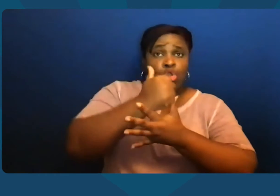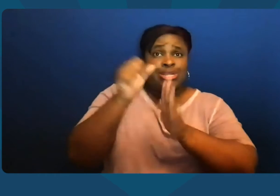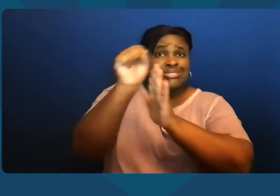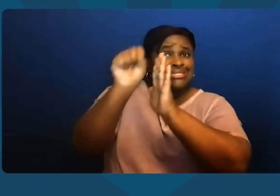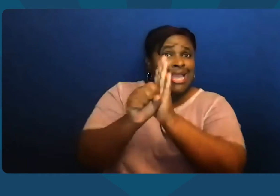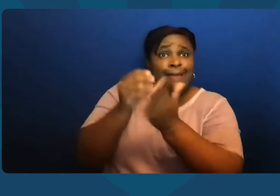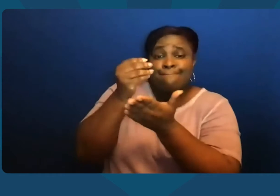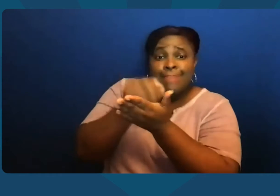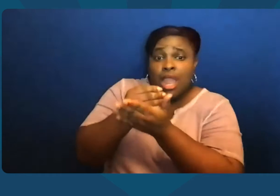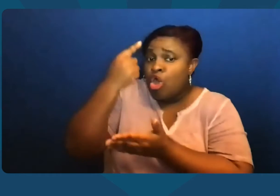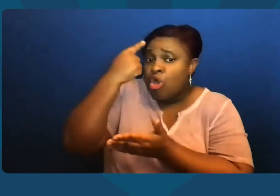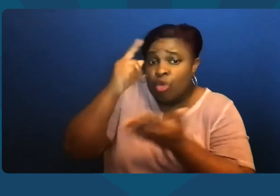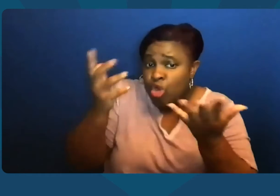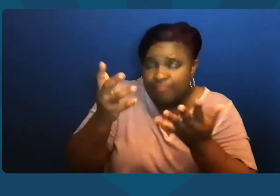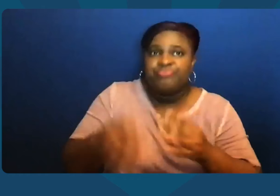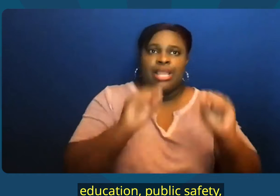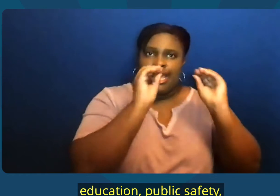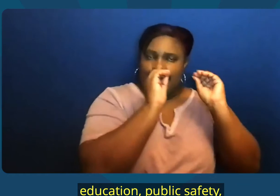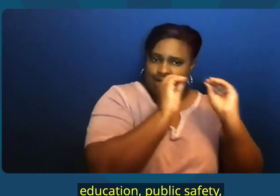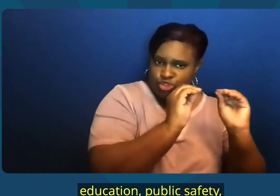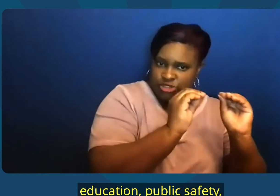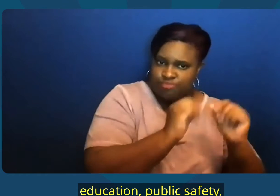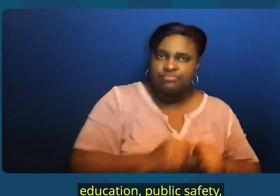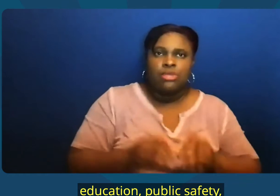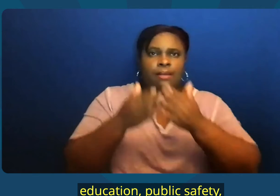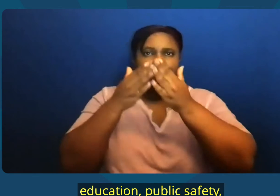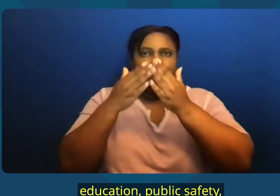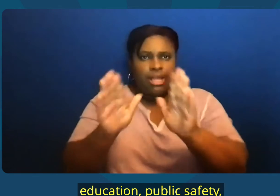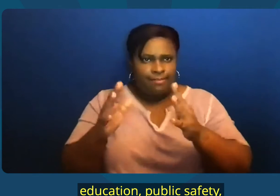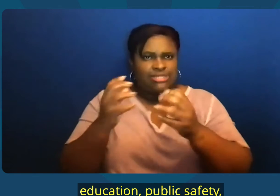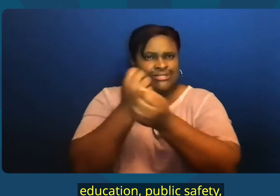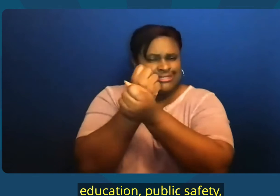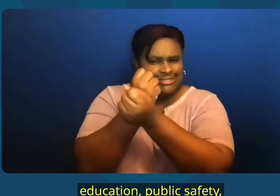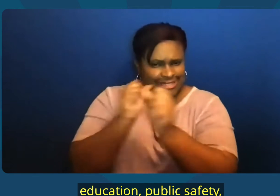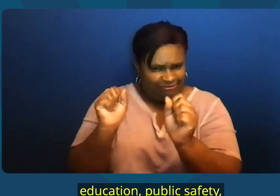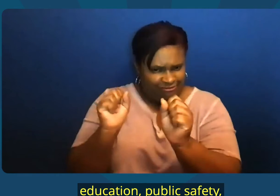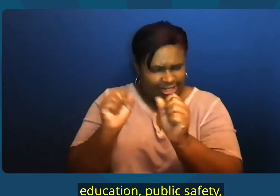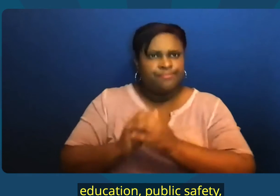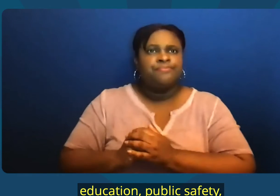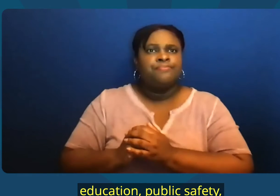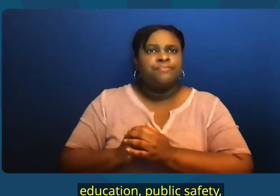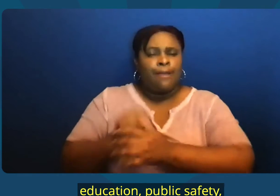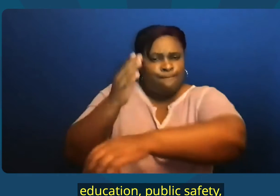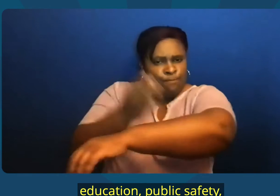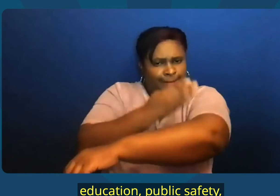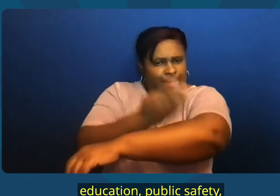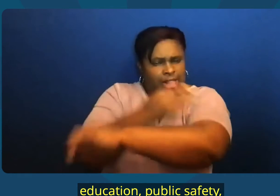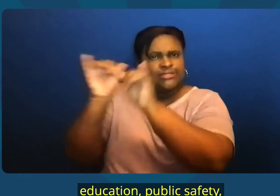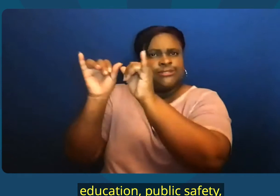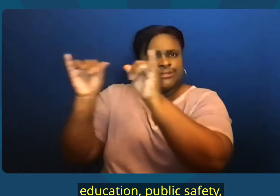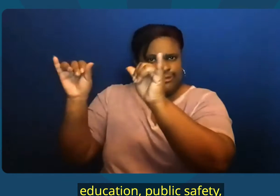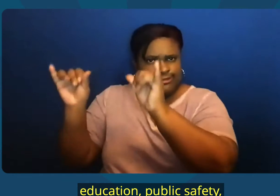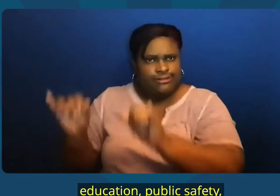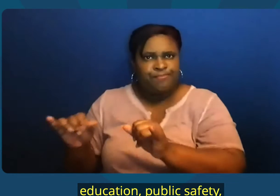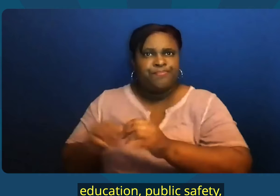Funding the state's priorities, education, public safety, and infrastructure,